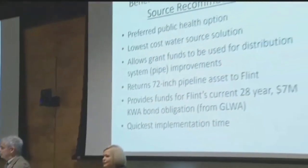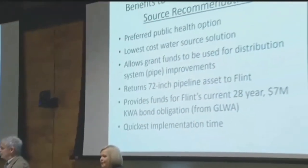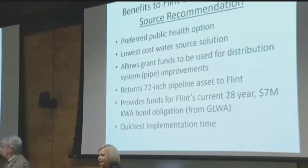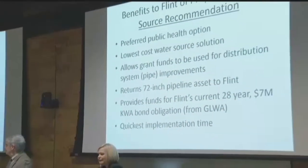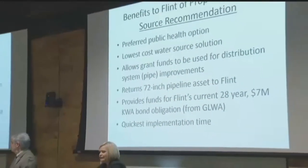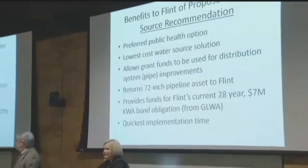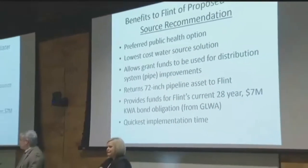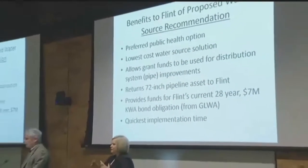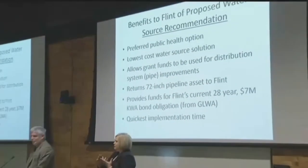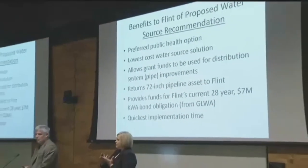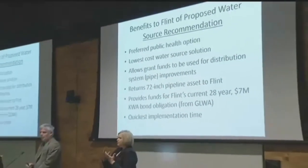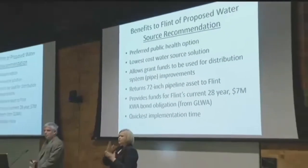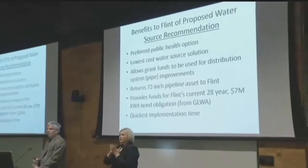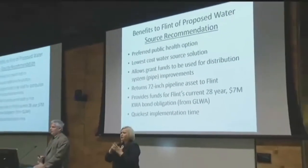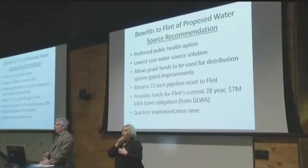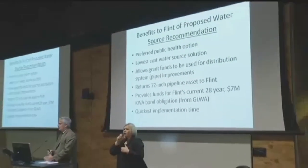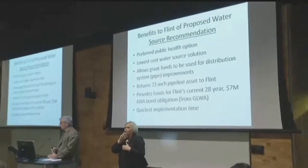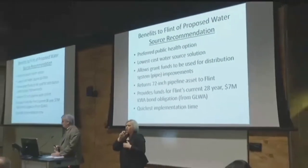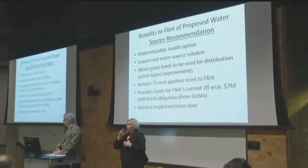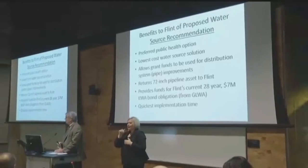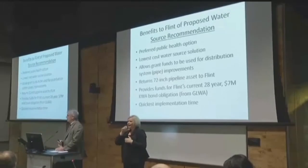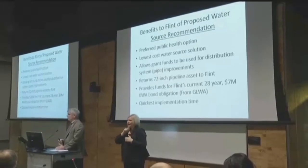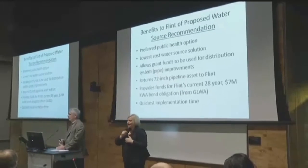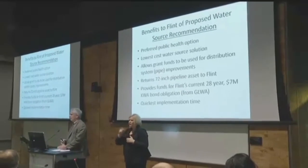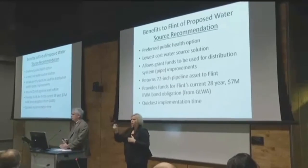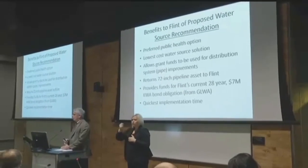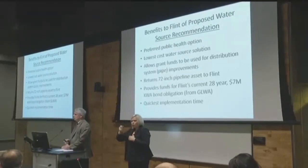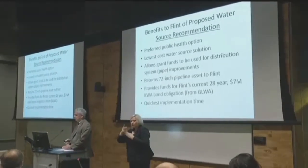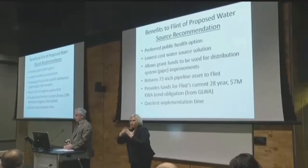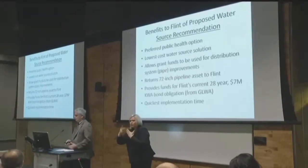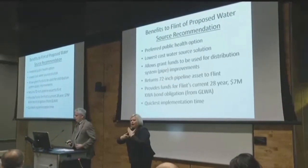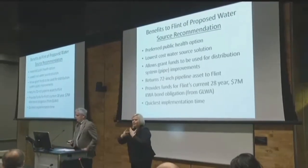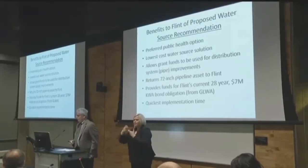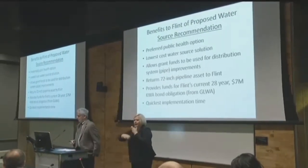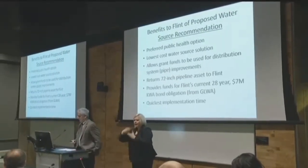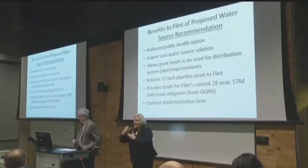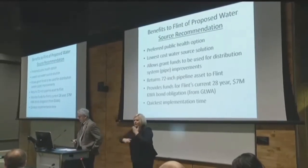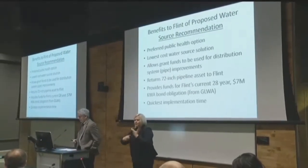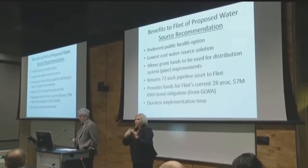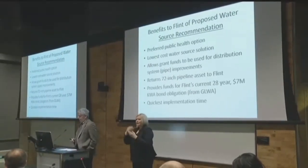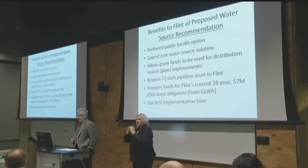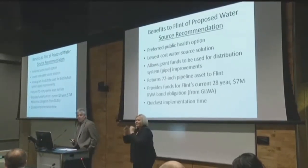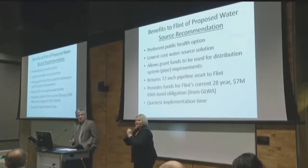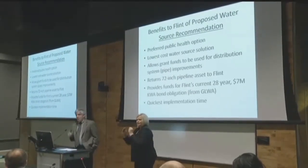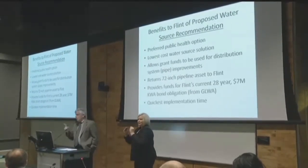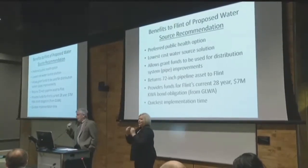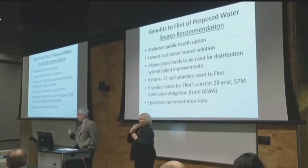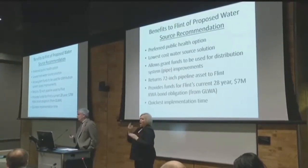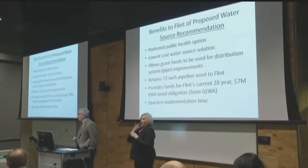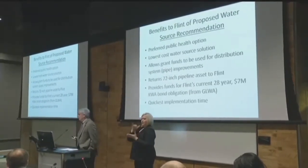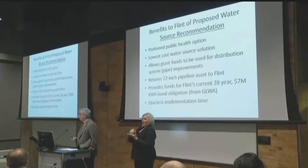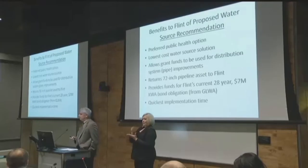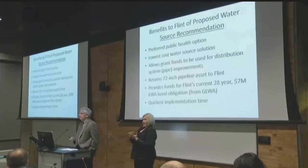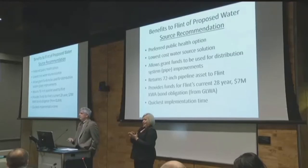after some of the water age problems that we have, the storage problems that we have. It's much, much better use of the money. The 72-inch line